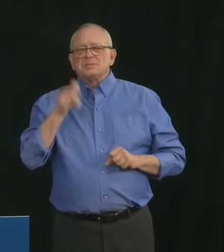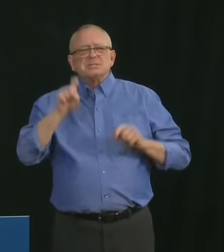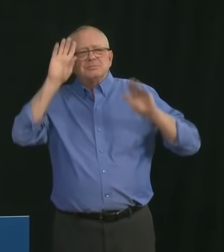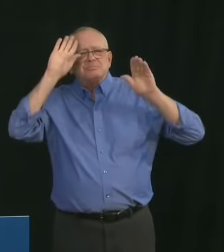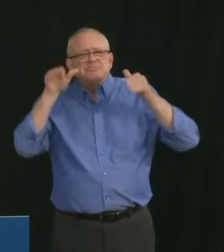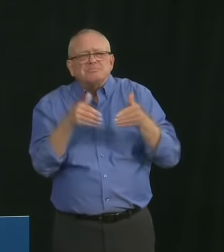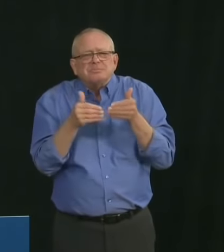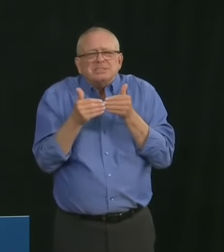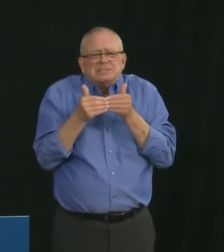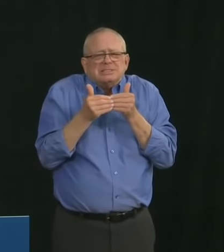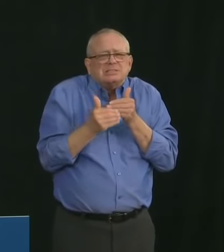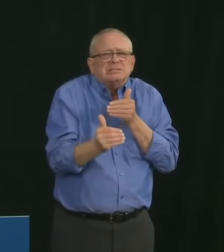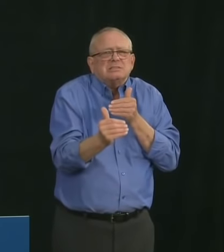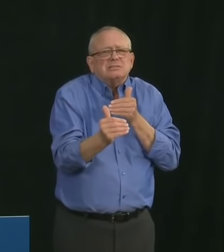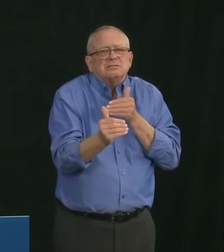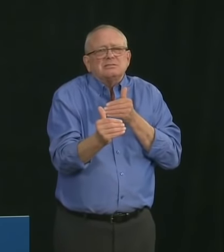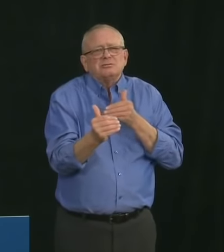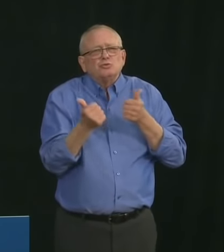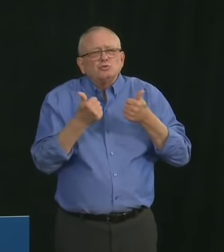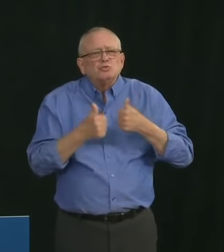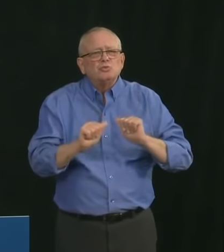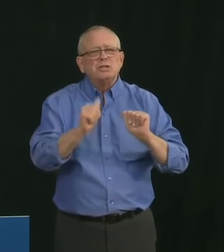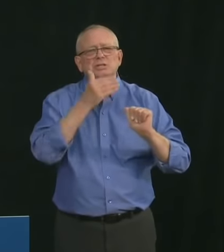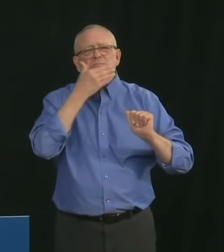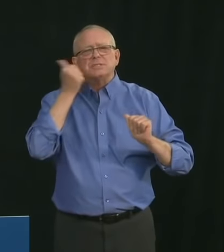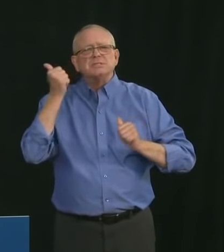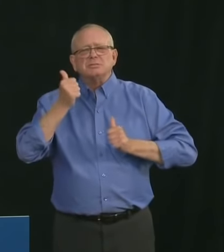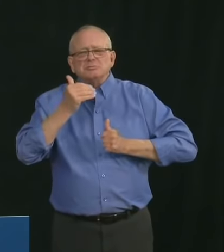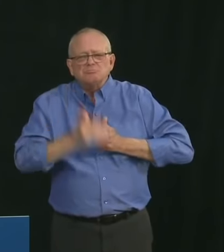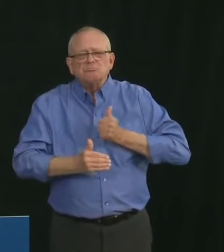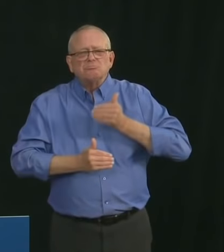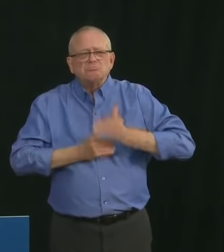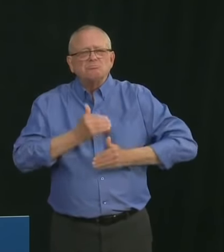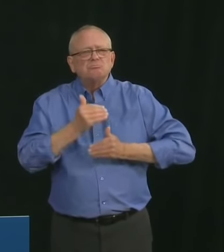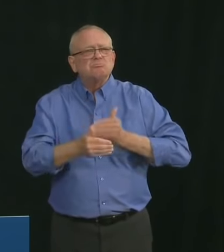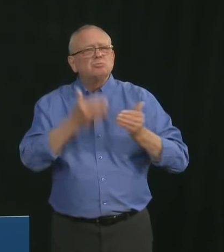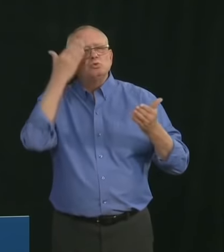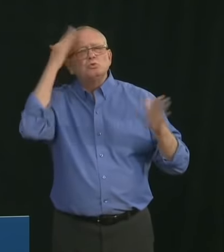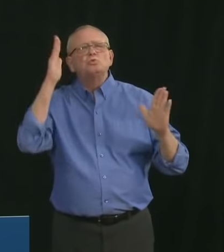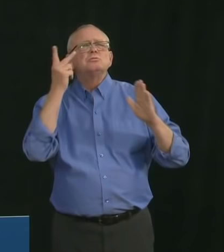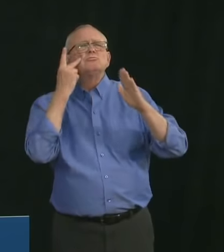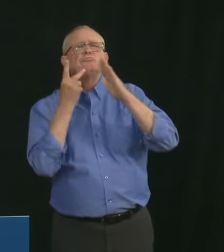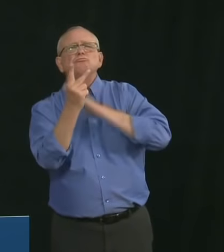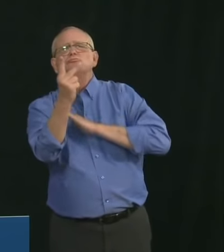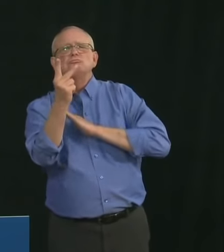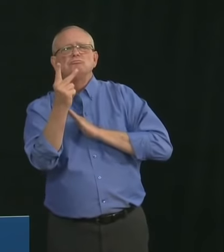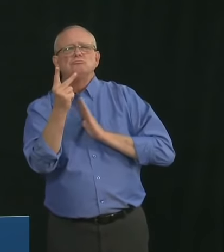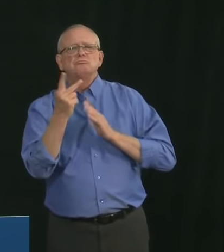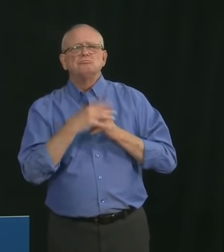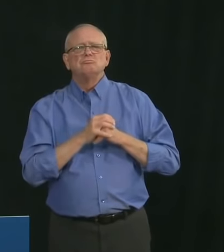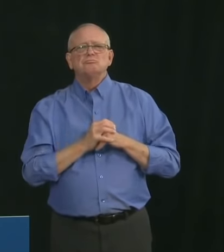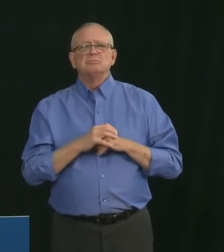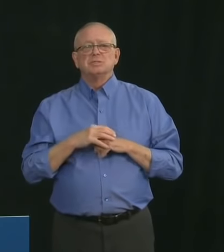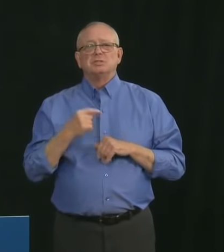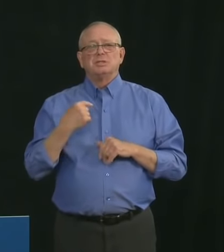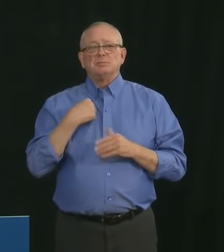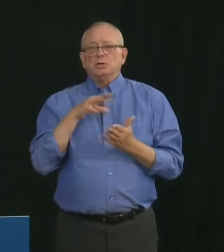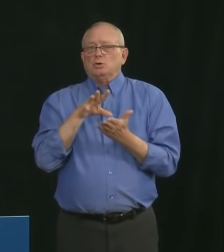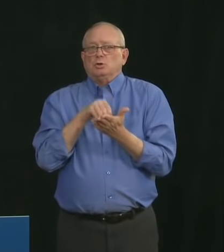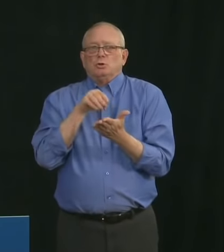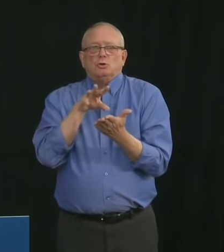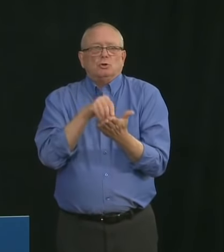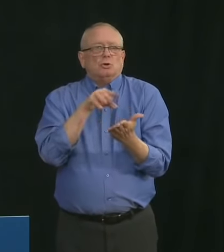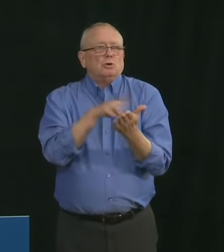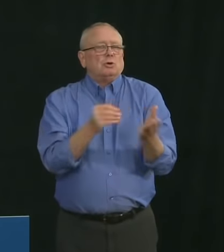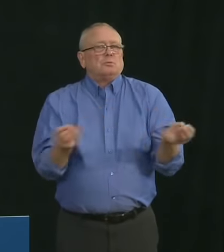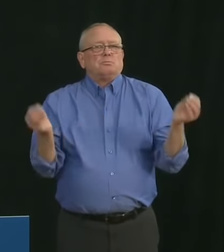Our knowledge of COVID continues to evolve, as does our approach to prevention, as we seek to balance all the needs we